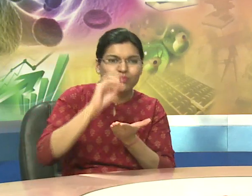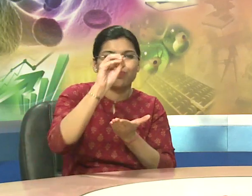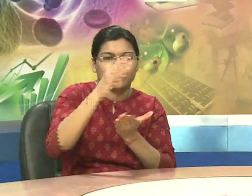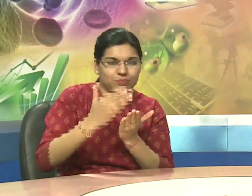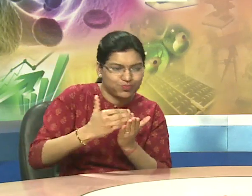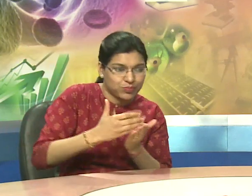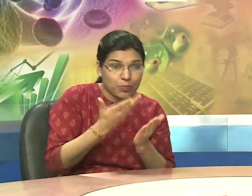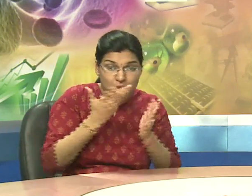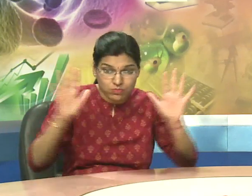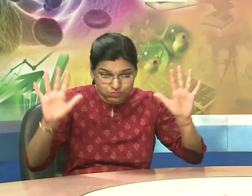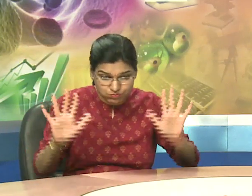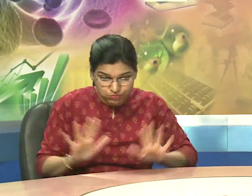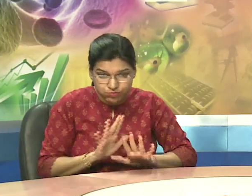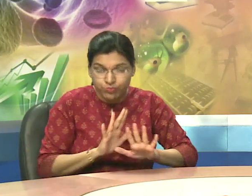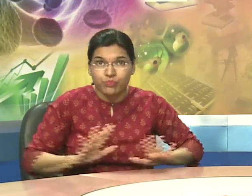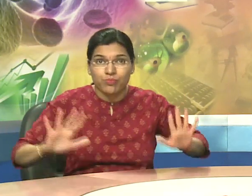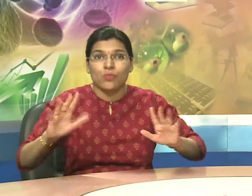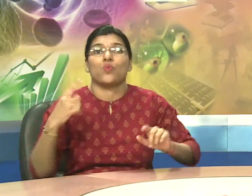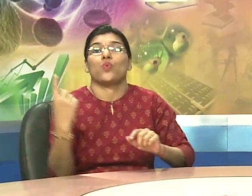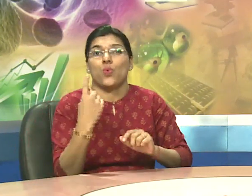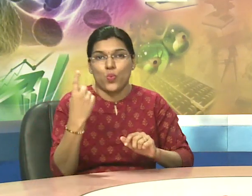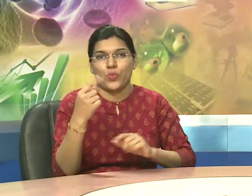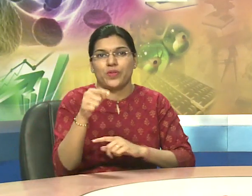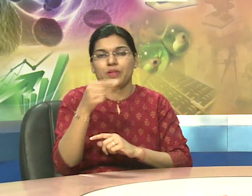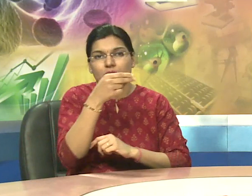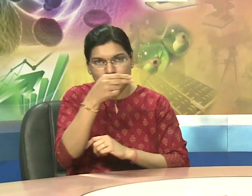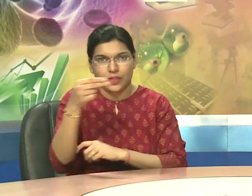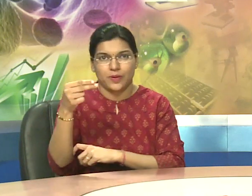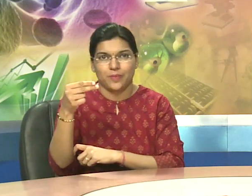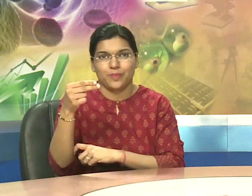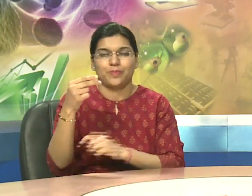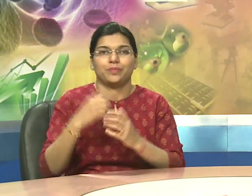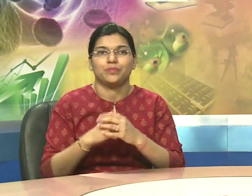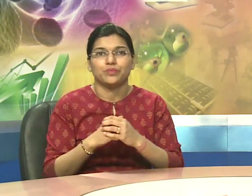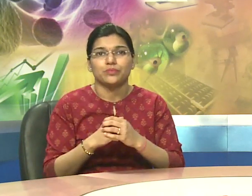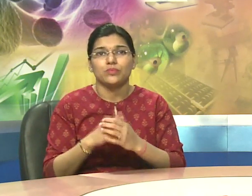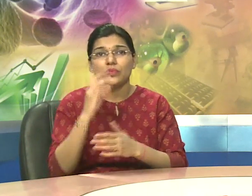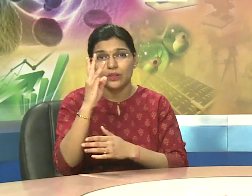boats move from one place to another place, connecting to the all countries and deliver items at different place.